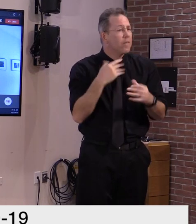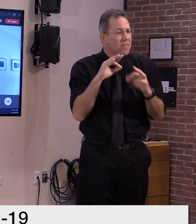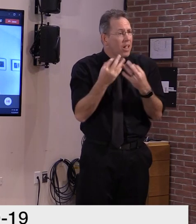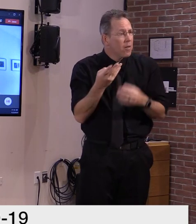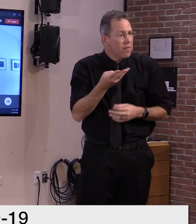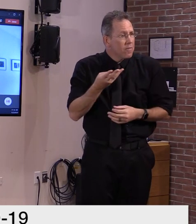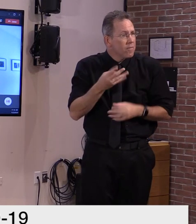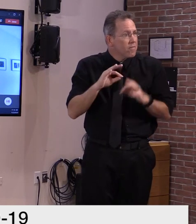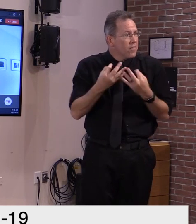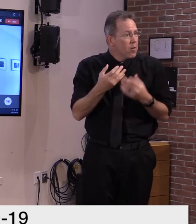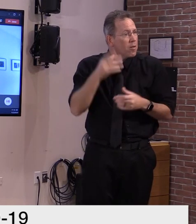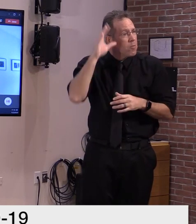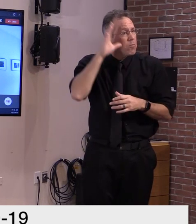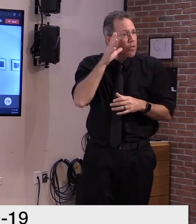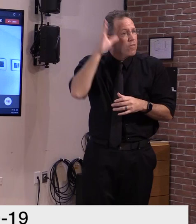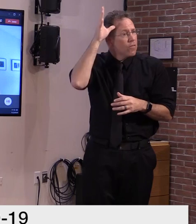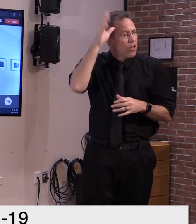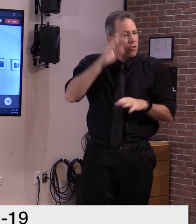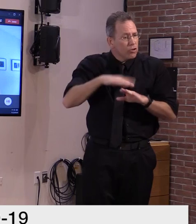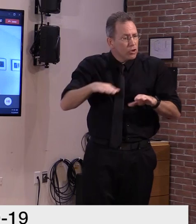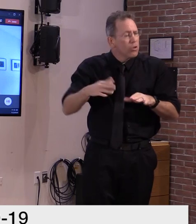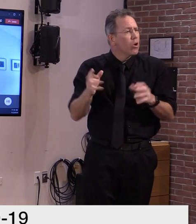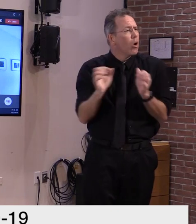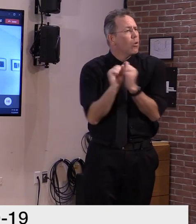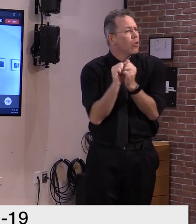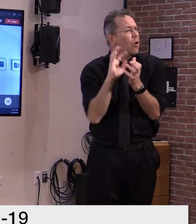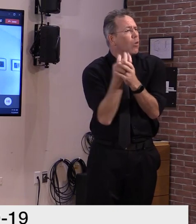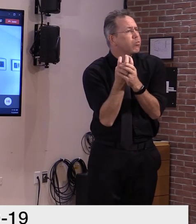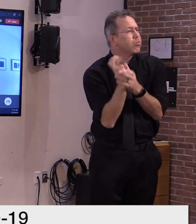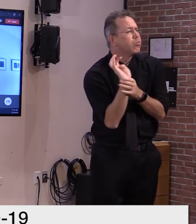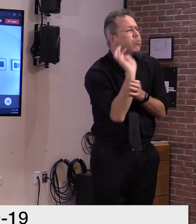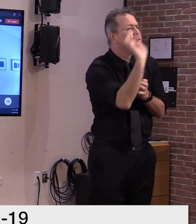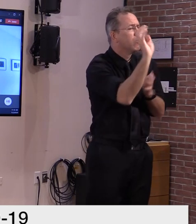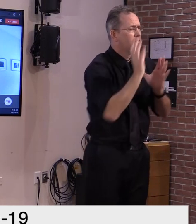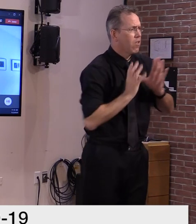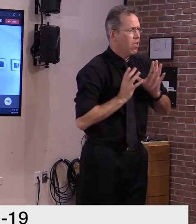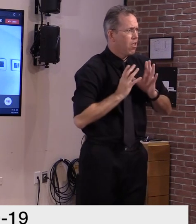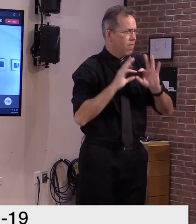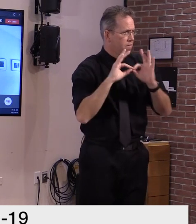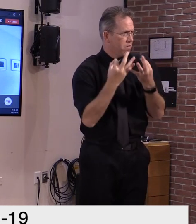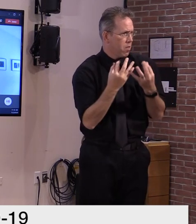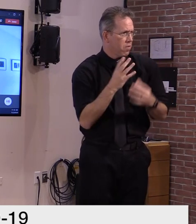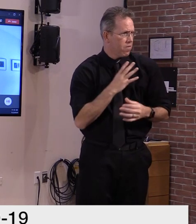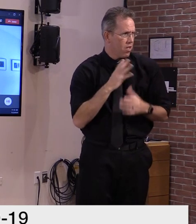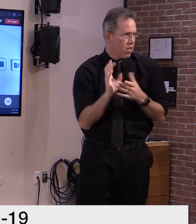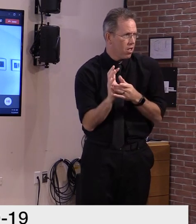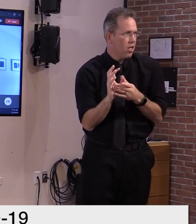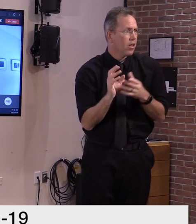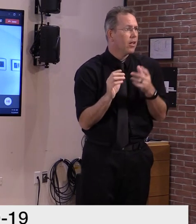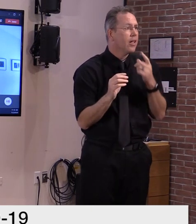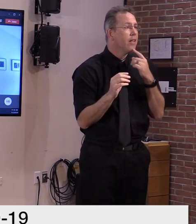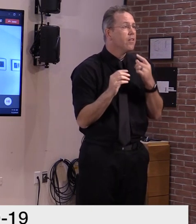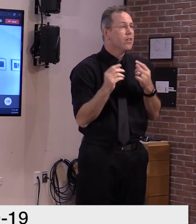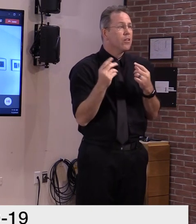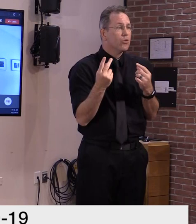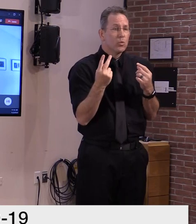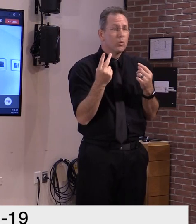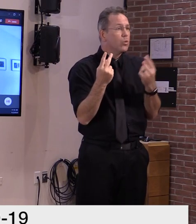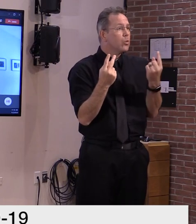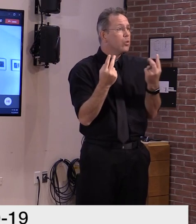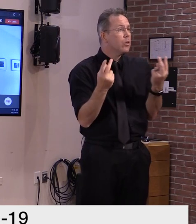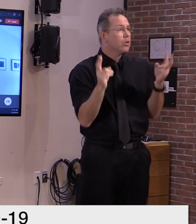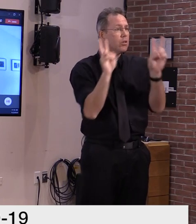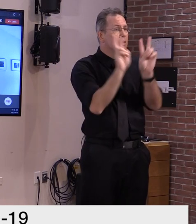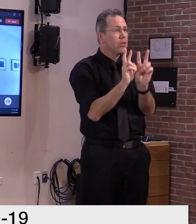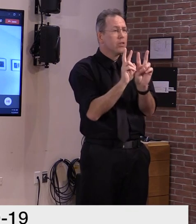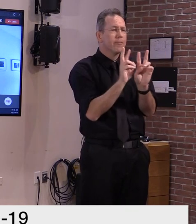you're skiing together, you can get on a quad together. But if you're a twosome or a single, you're not going to be riding that lift with anybody else